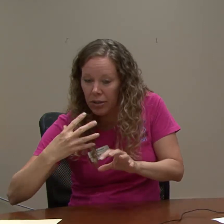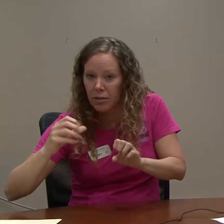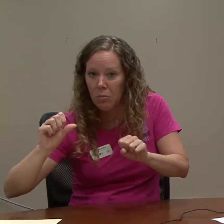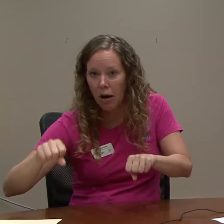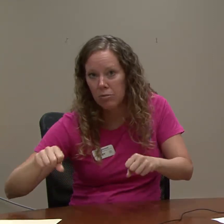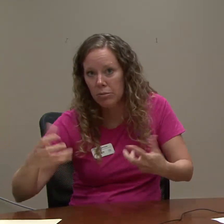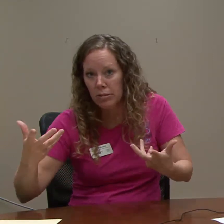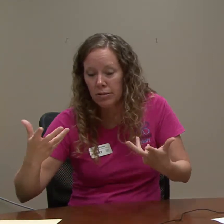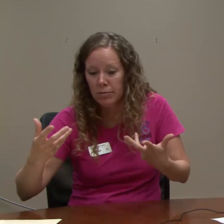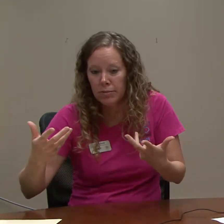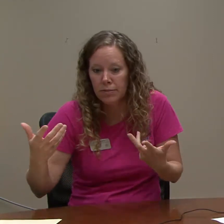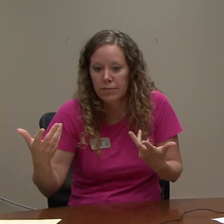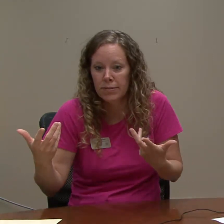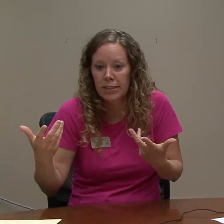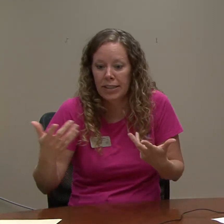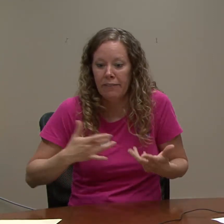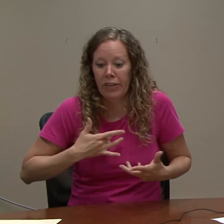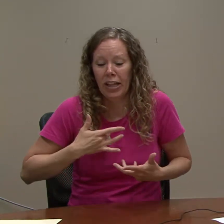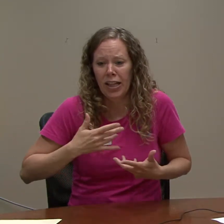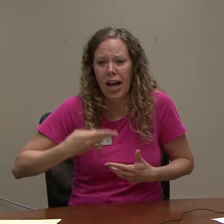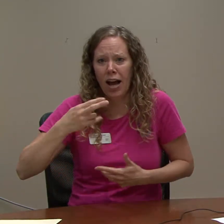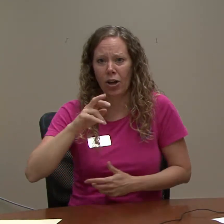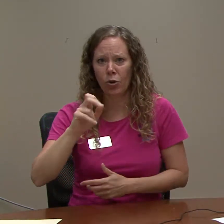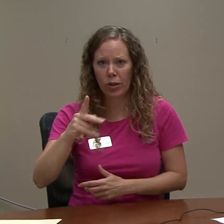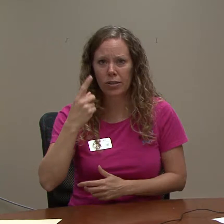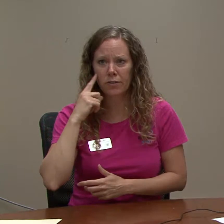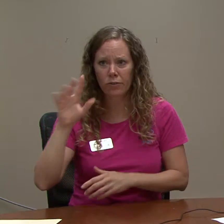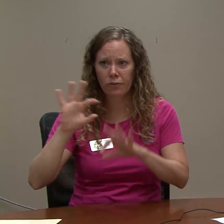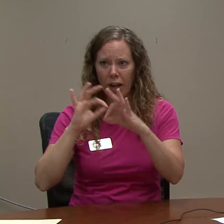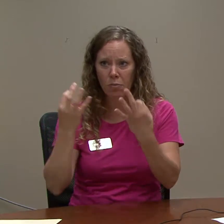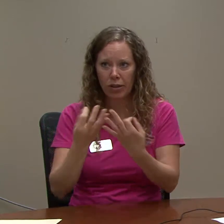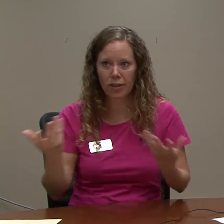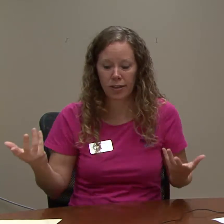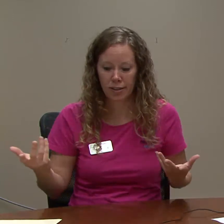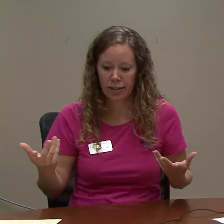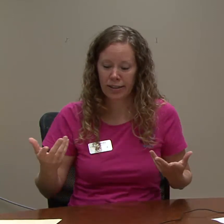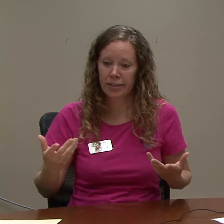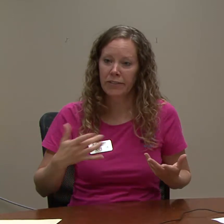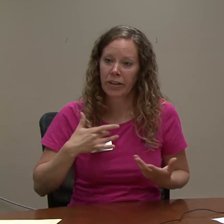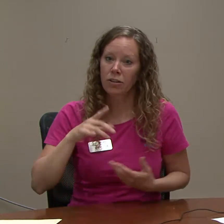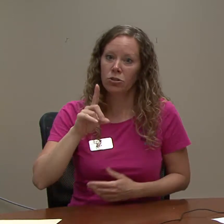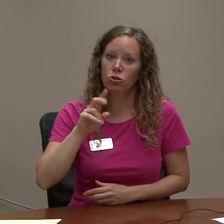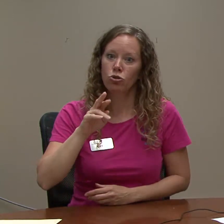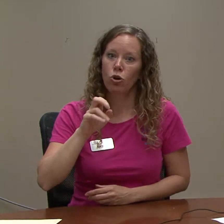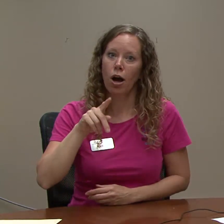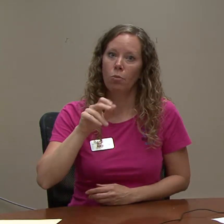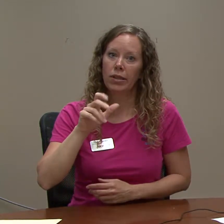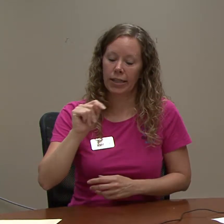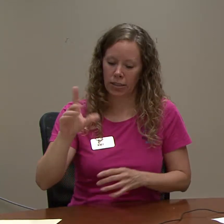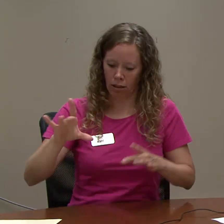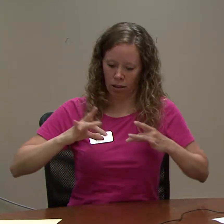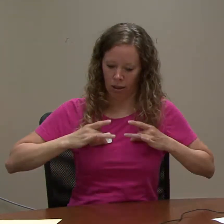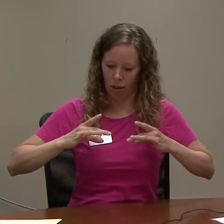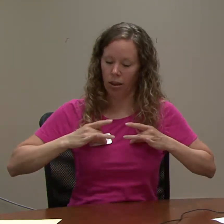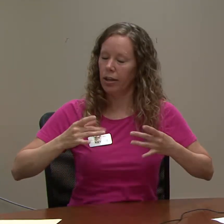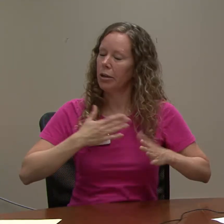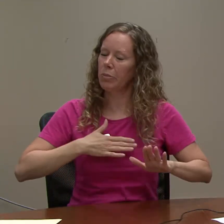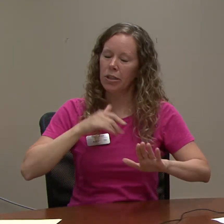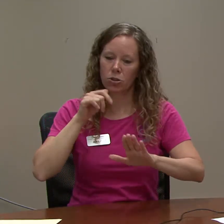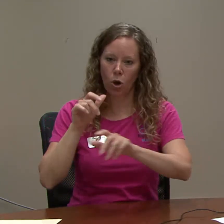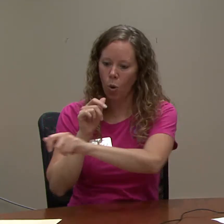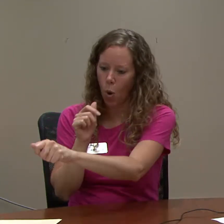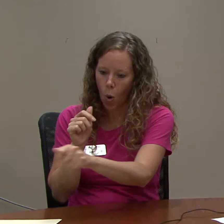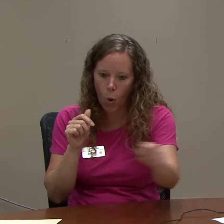actually putting your loved one at risk because it is a droplet. So please do not ask anyone to open the window.